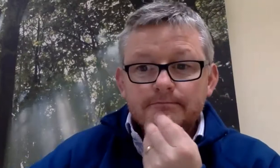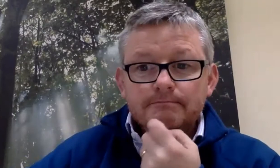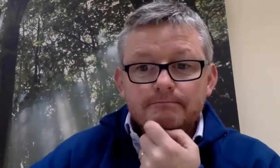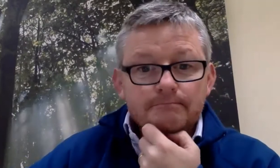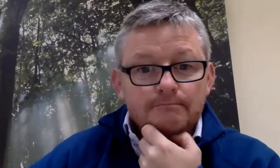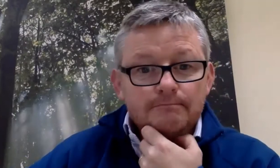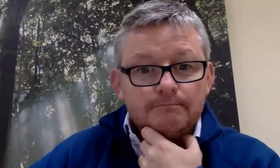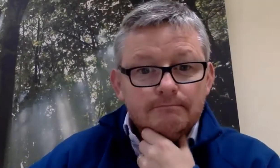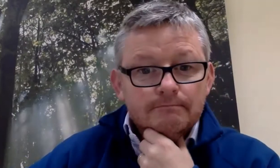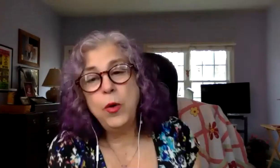And I think